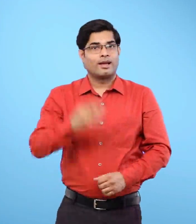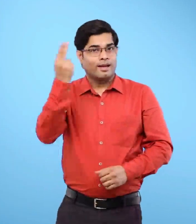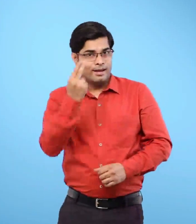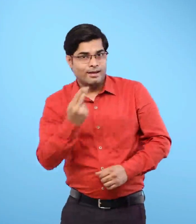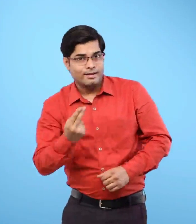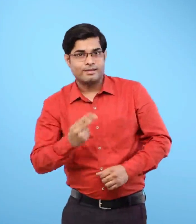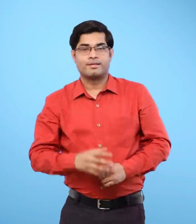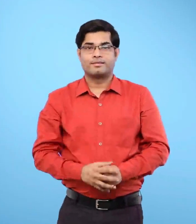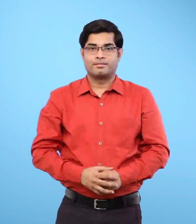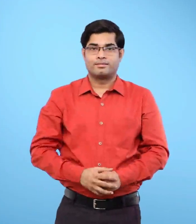drawing,